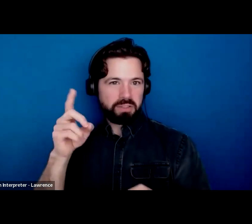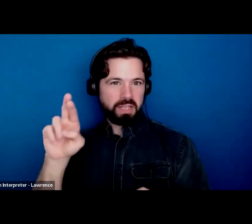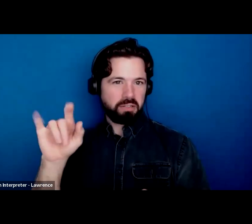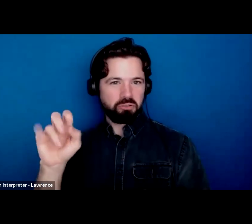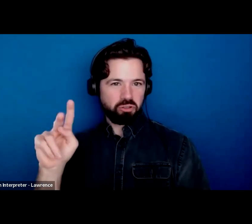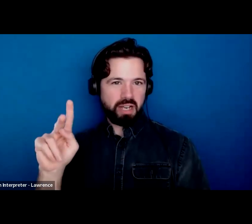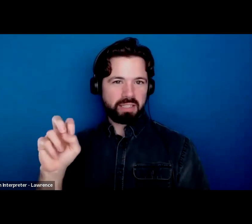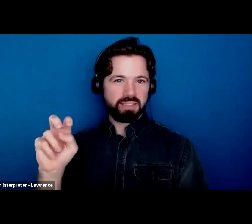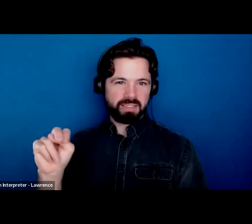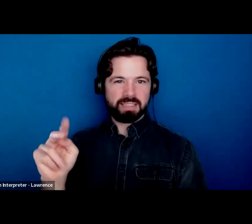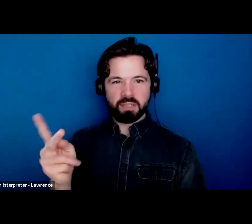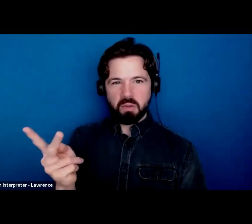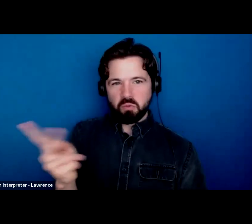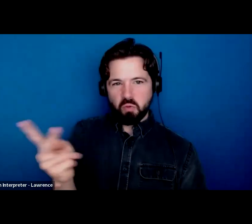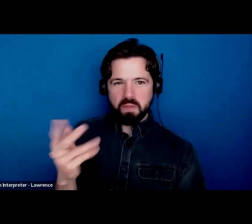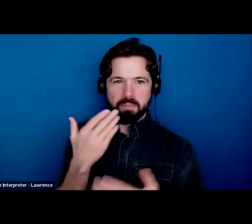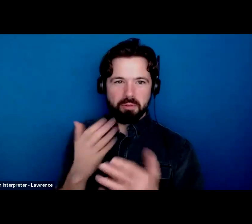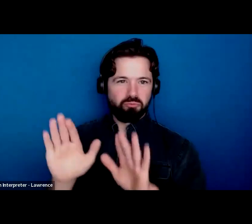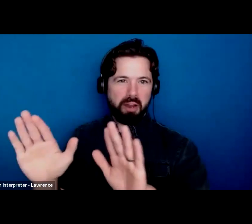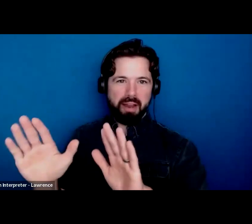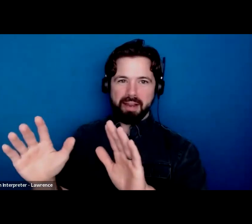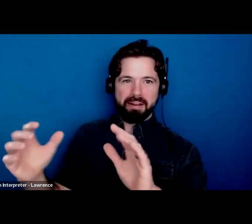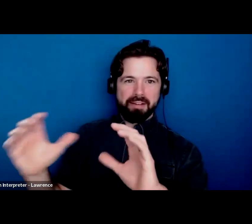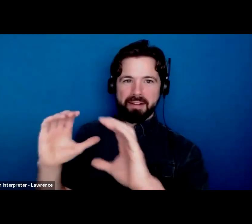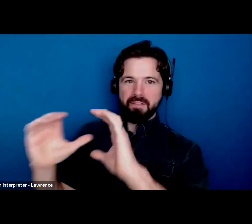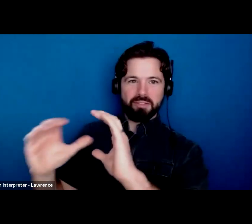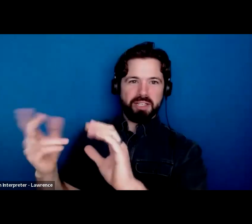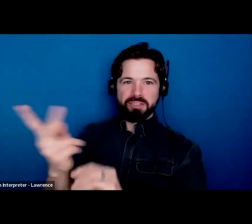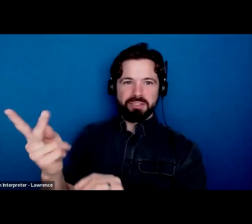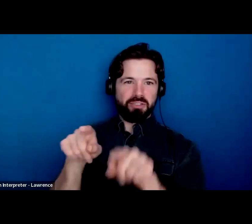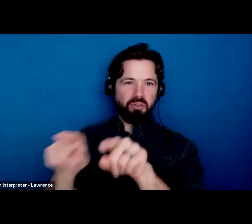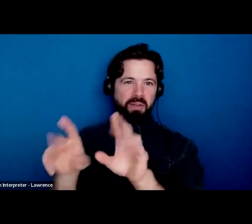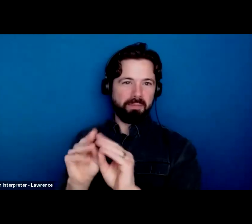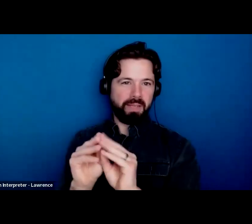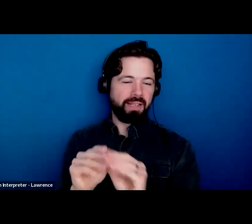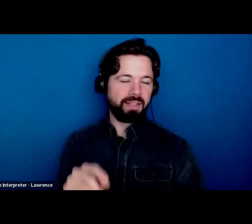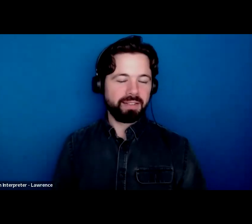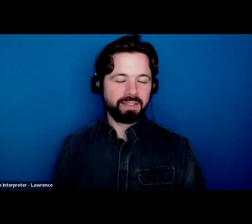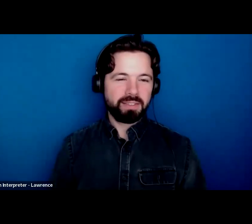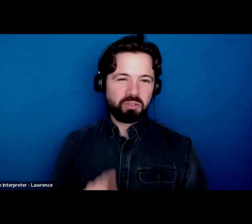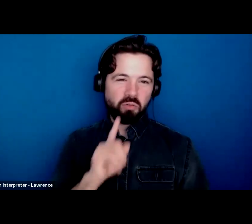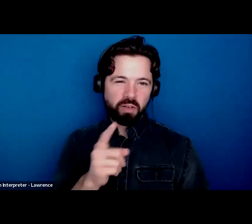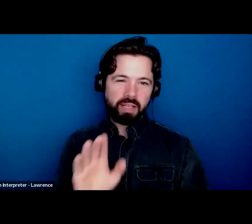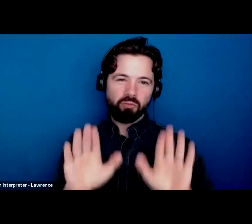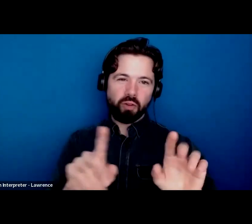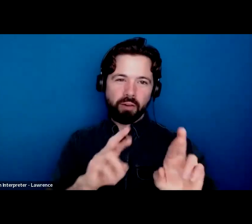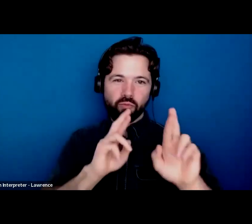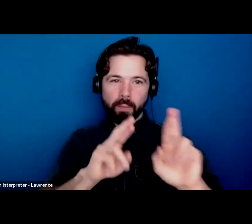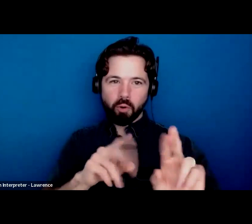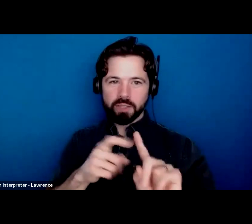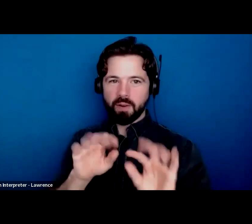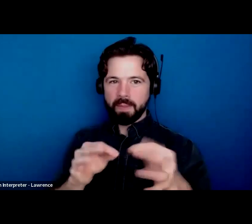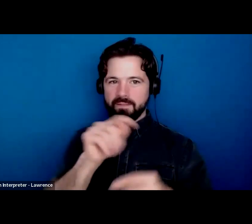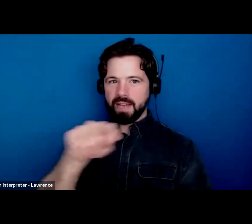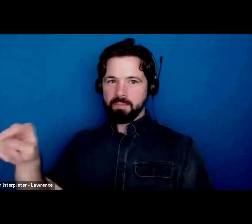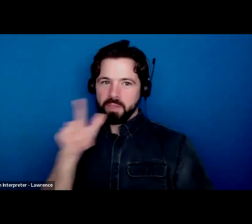interaction, and again, just very positive reports from our family members that showed up there, and certainly